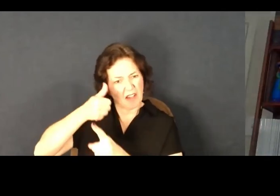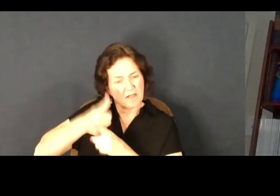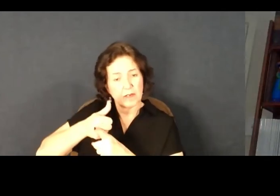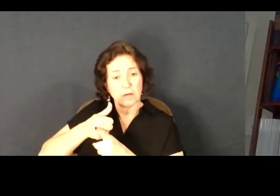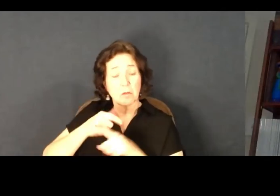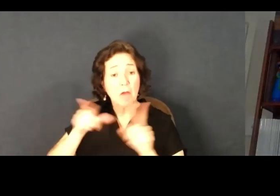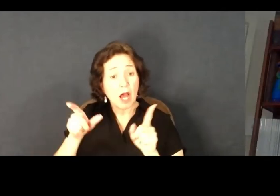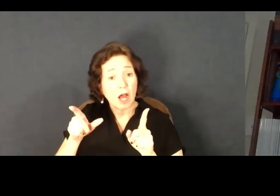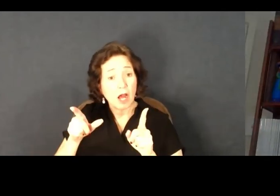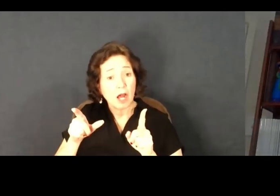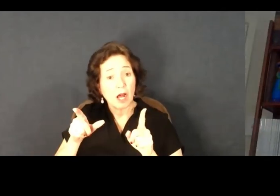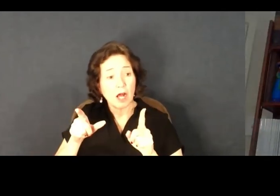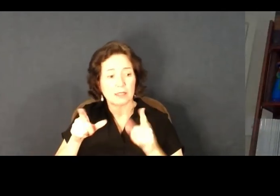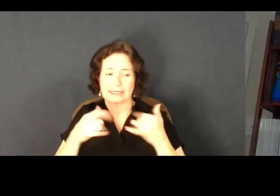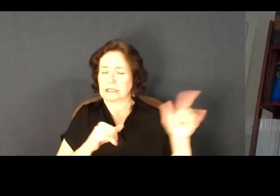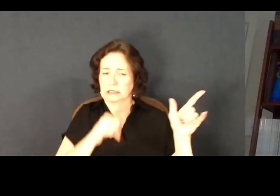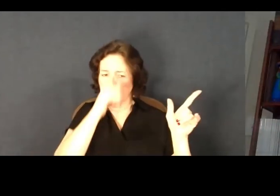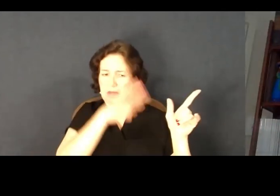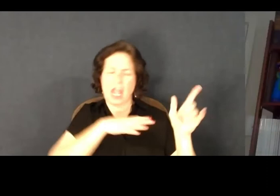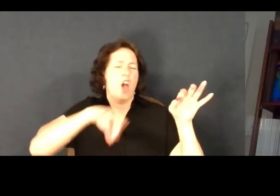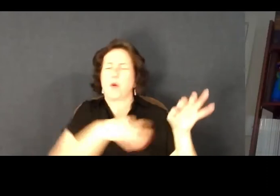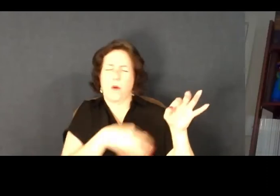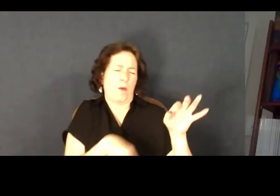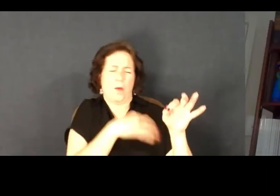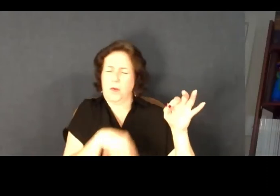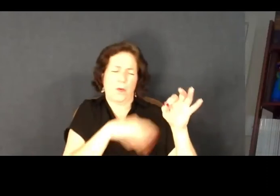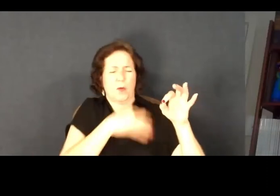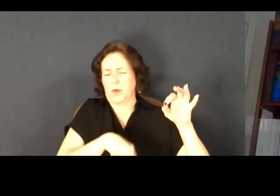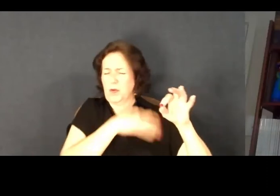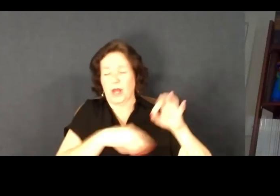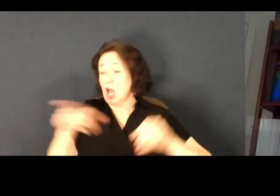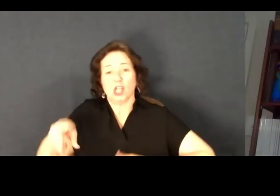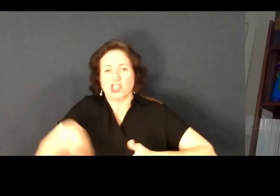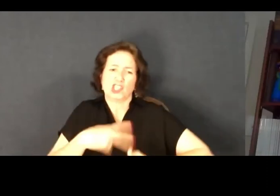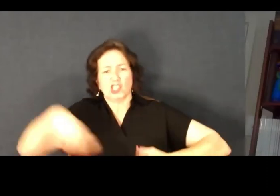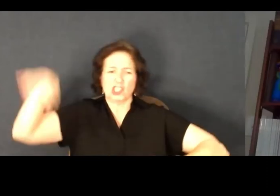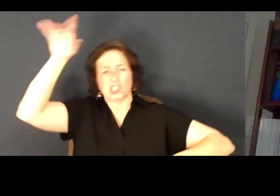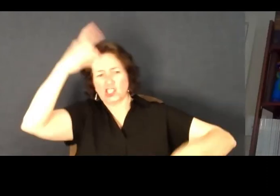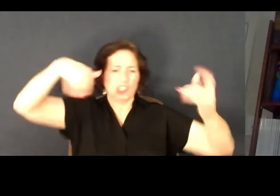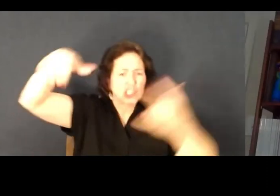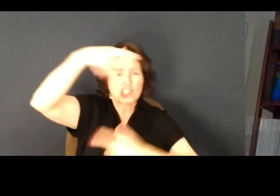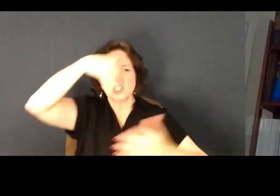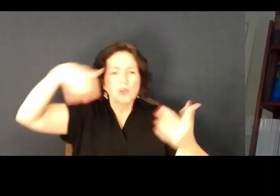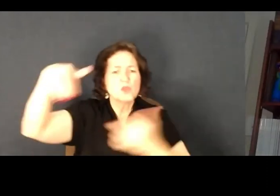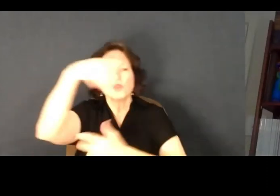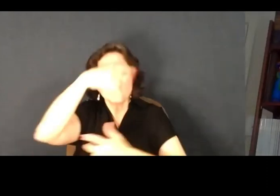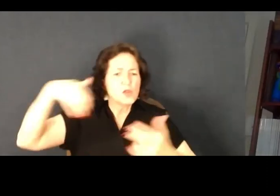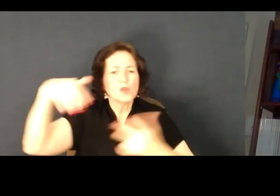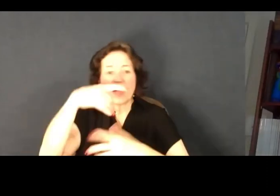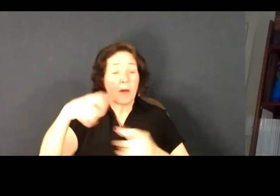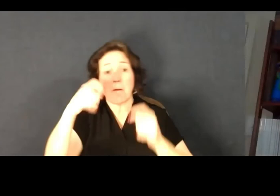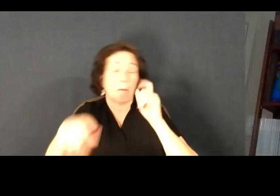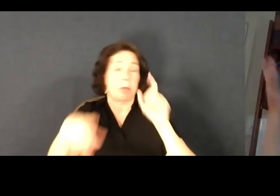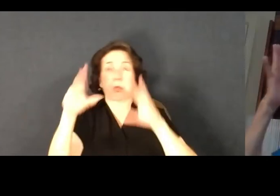the violinista. He kept playing, and Clickety-Clack, he kept dancing faster and faster and faster, and pretty soon, pop, pop, pop, pop, pop, pop,